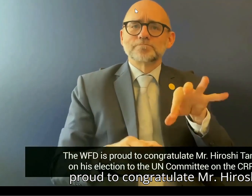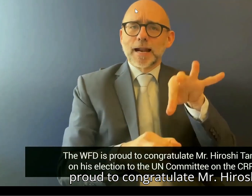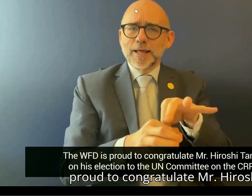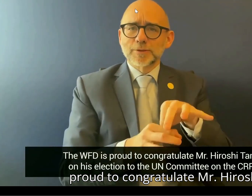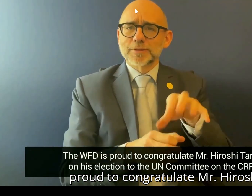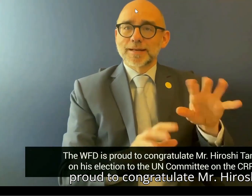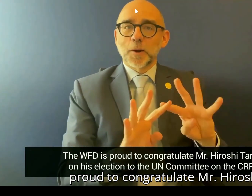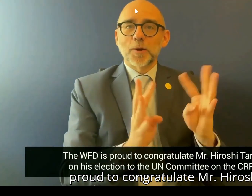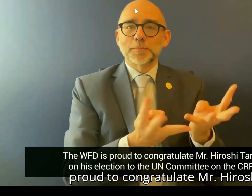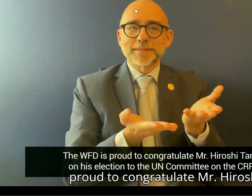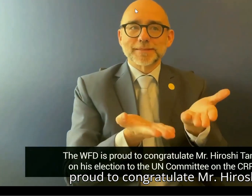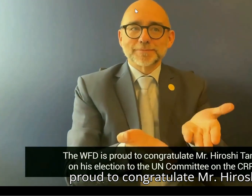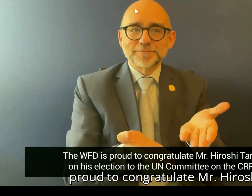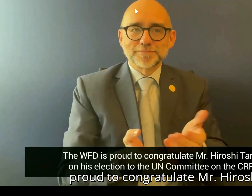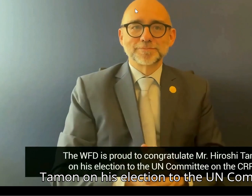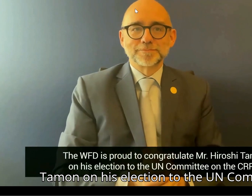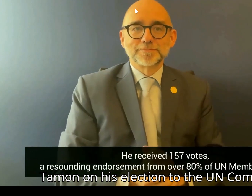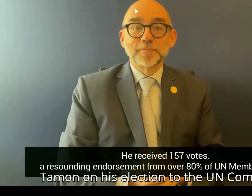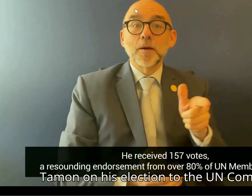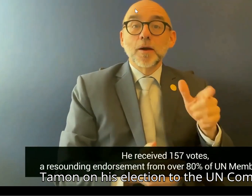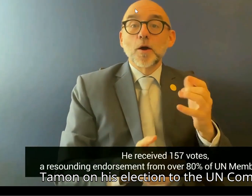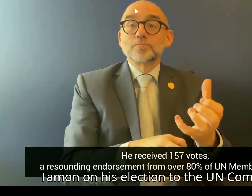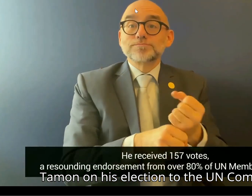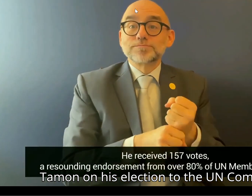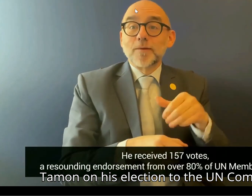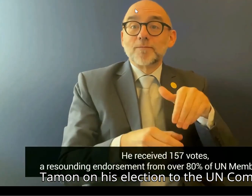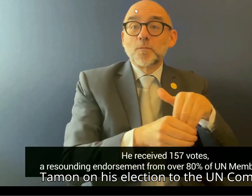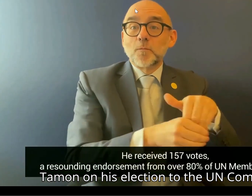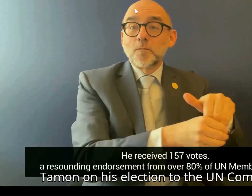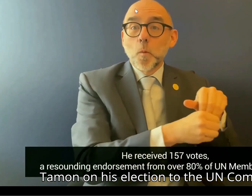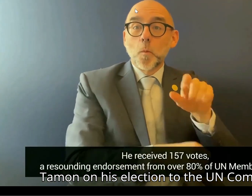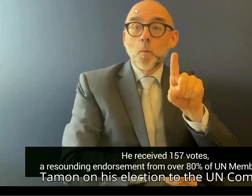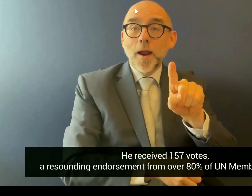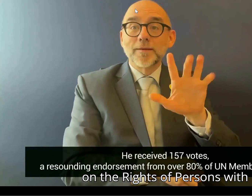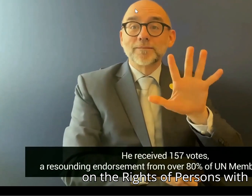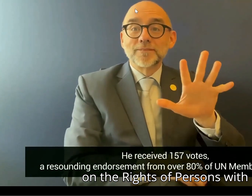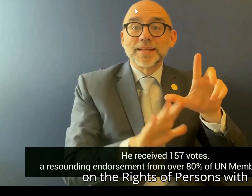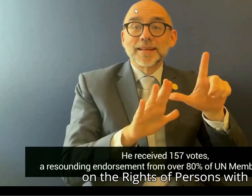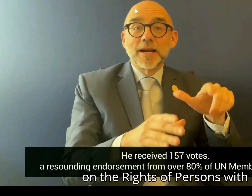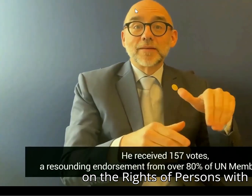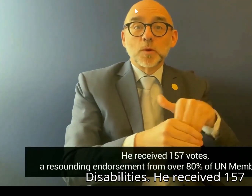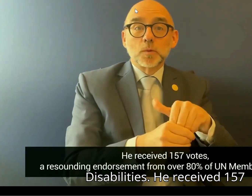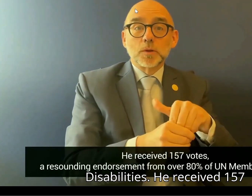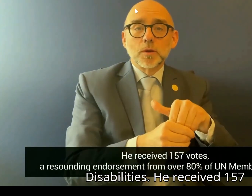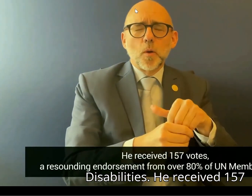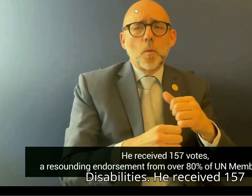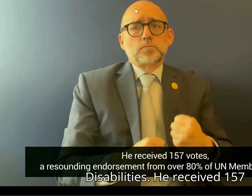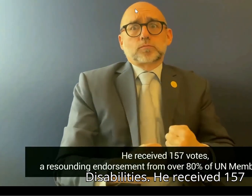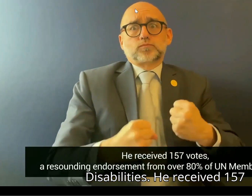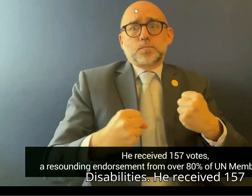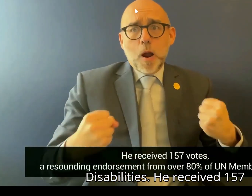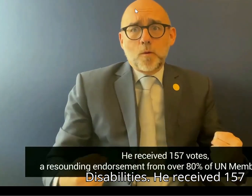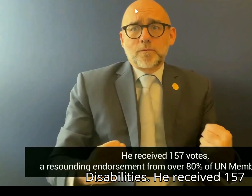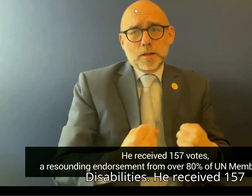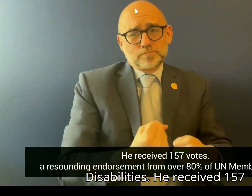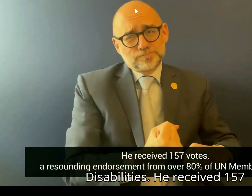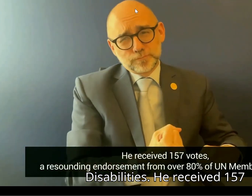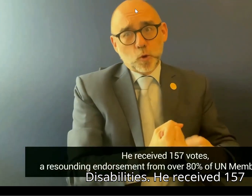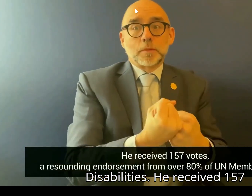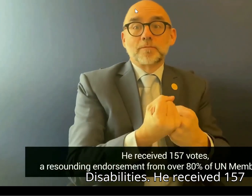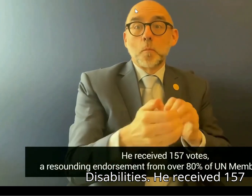to congratulate Mr. Hiroshi Tamon on his election to the UN Committee on the Rights of Persons with Disabilities. He